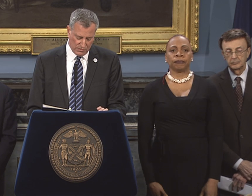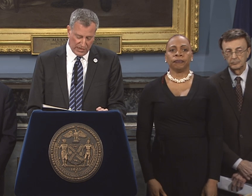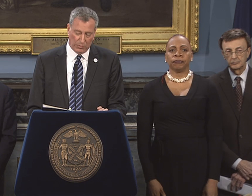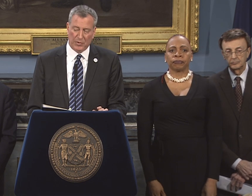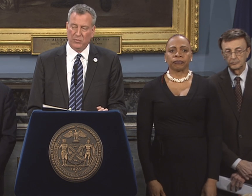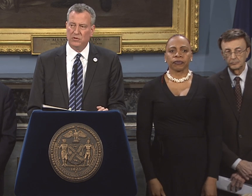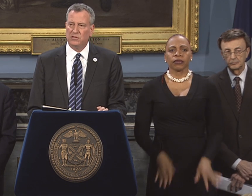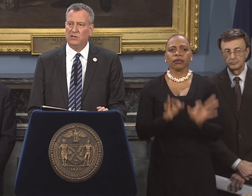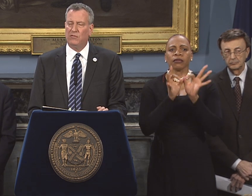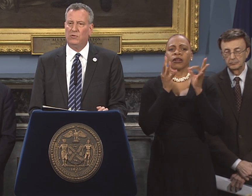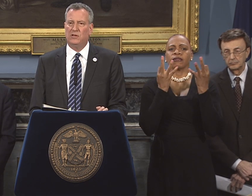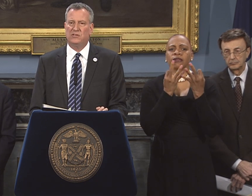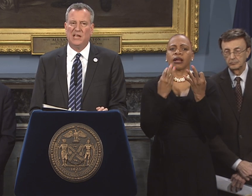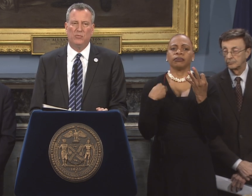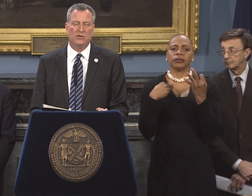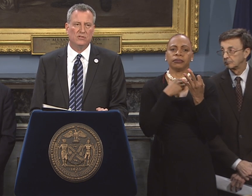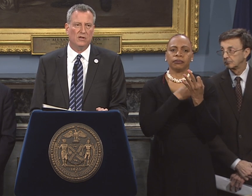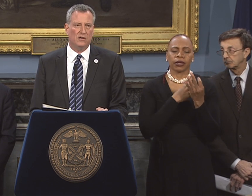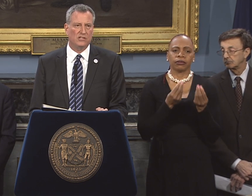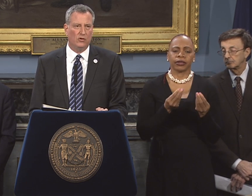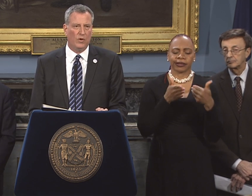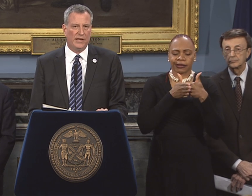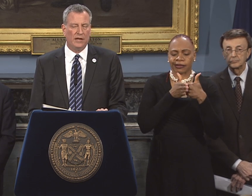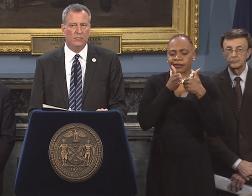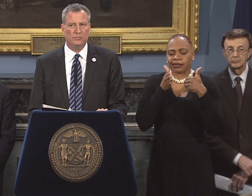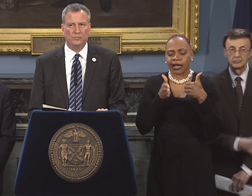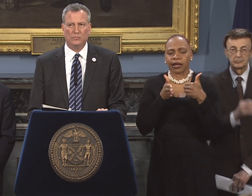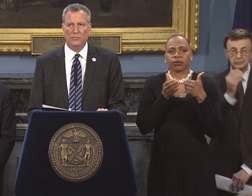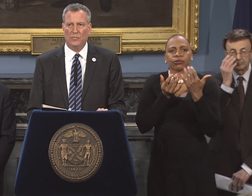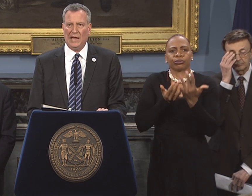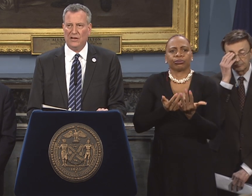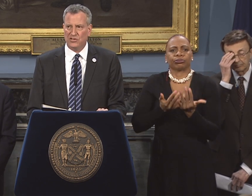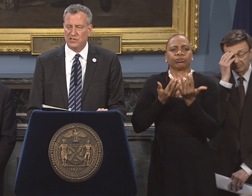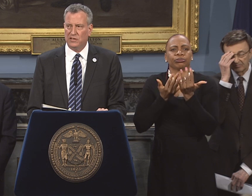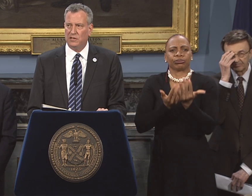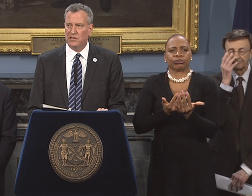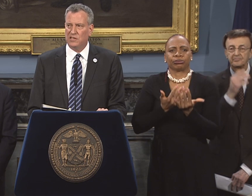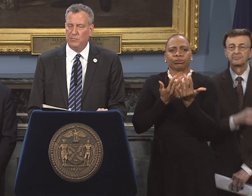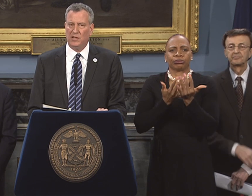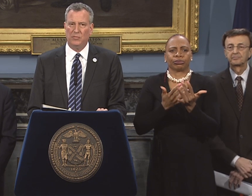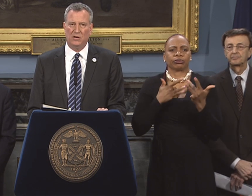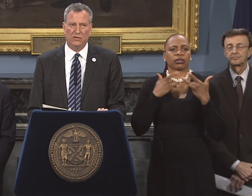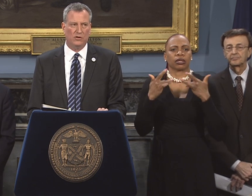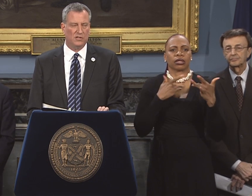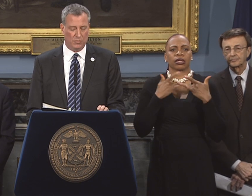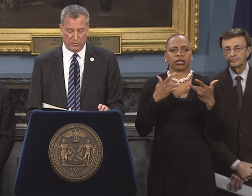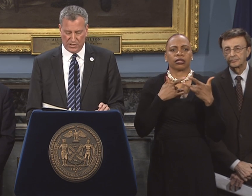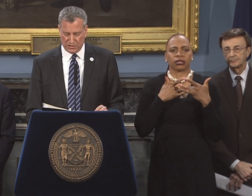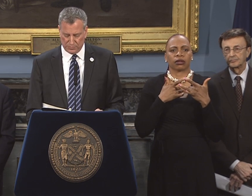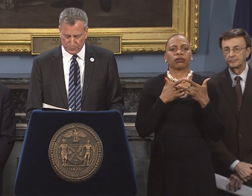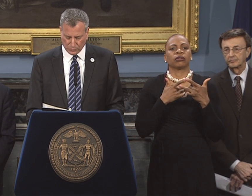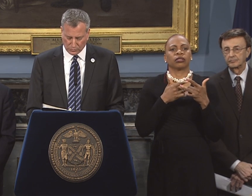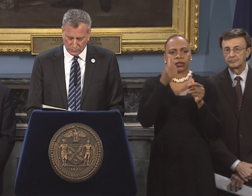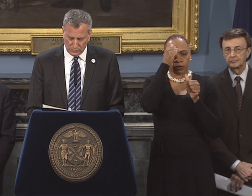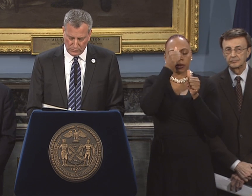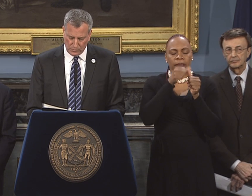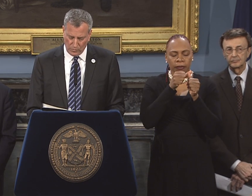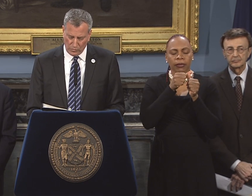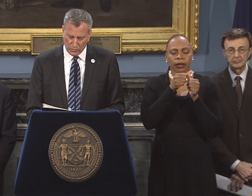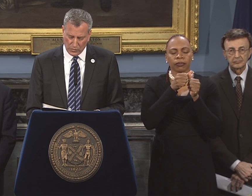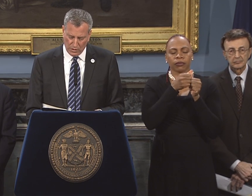These family members, loved ones, neighbors are still waiting anxiously. Let's keep them in our thoughts and prayers.